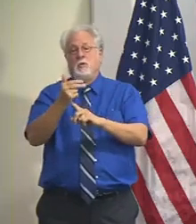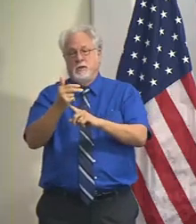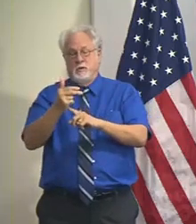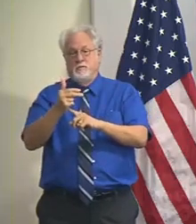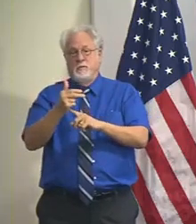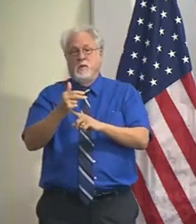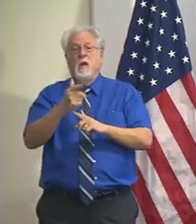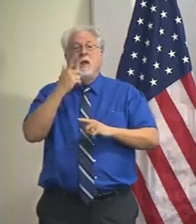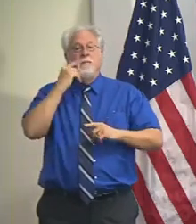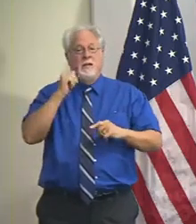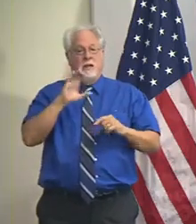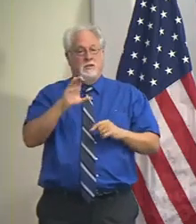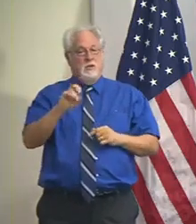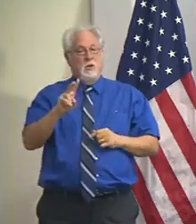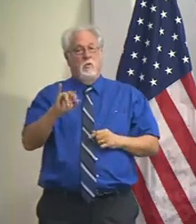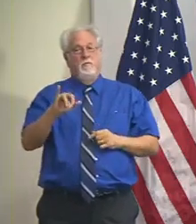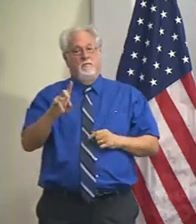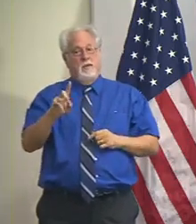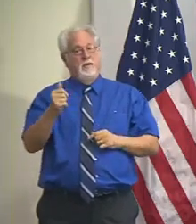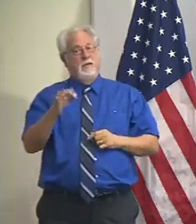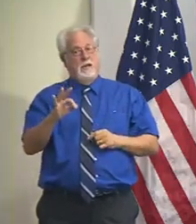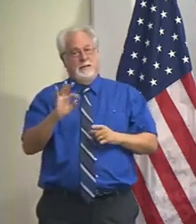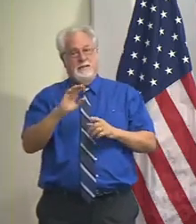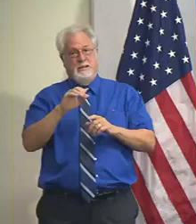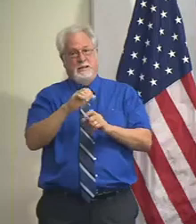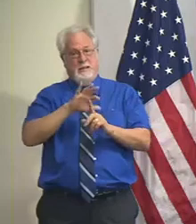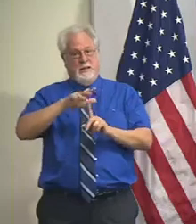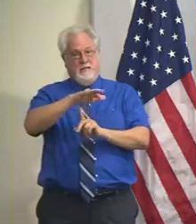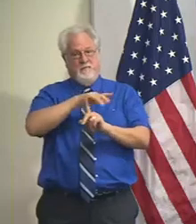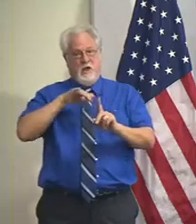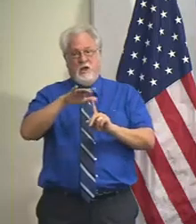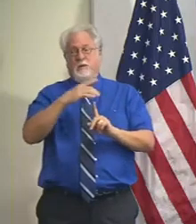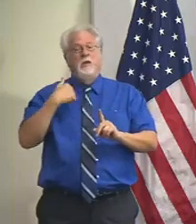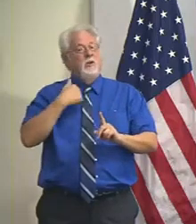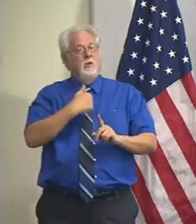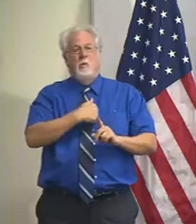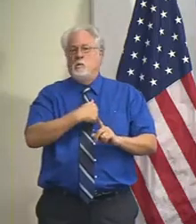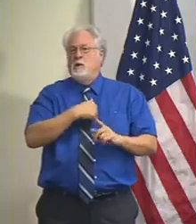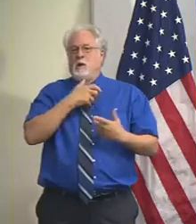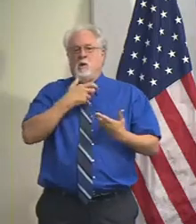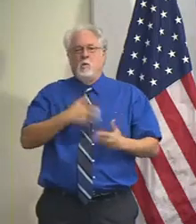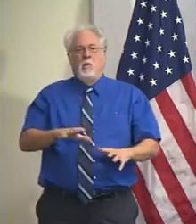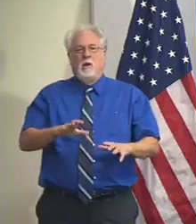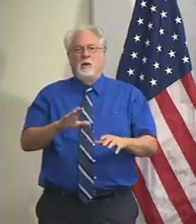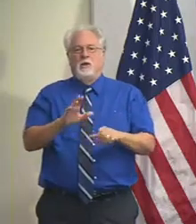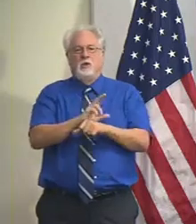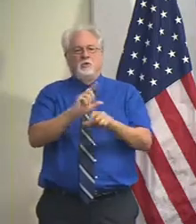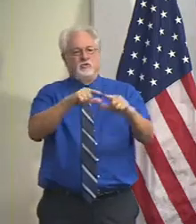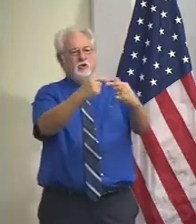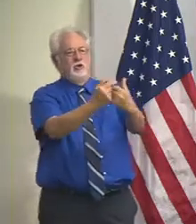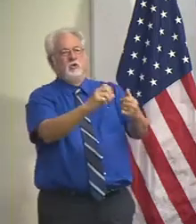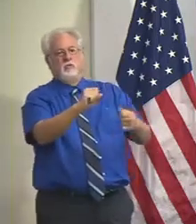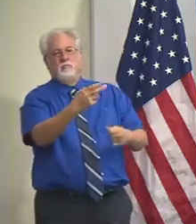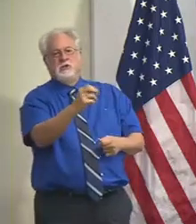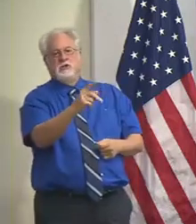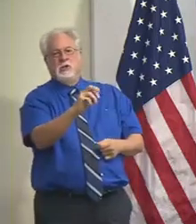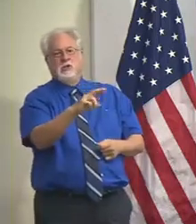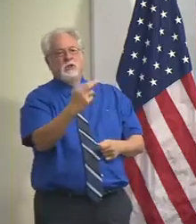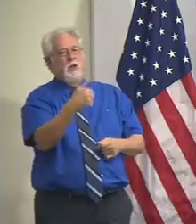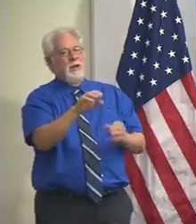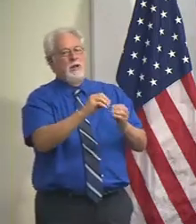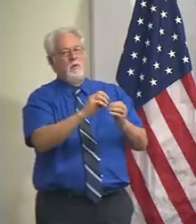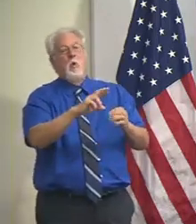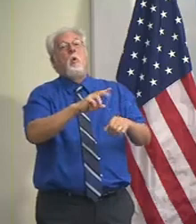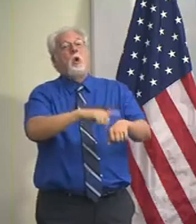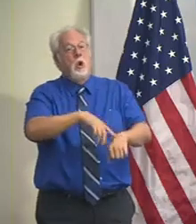hotel because in this COVID-19 environment, we are not wanting to use congregate sheltering any more or any